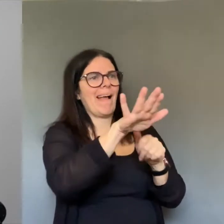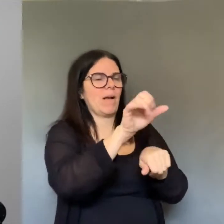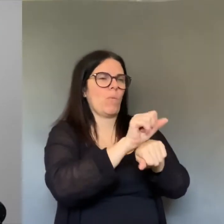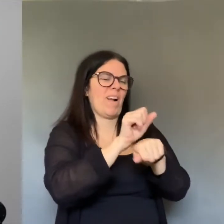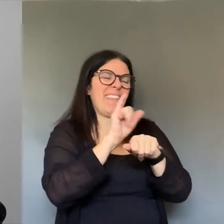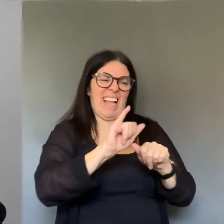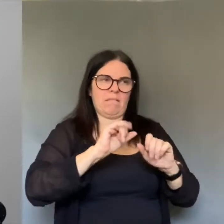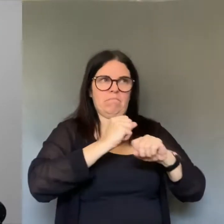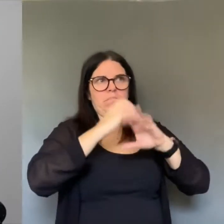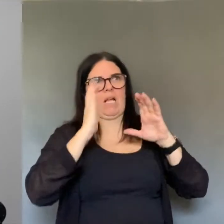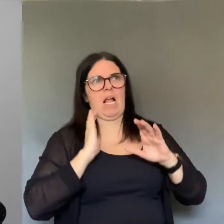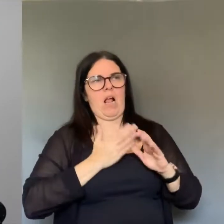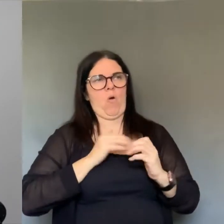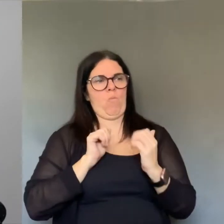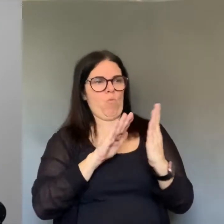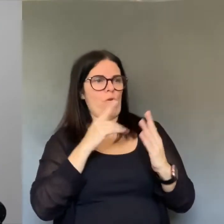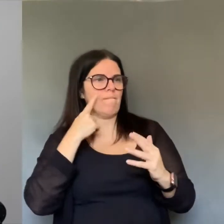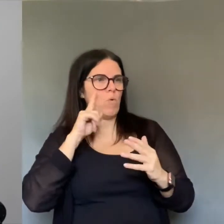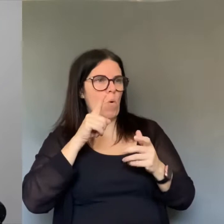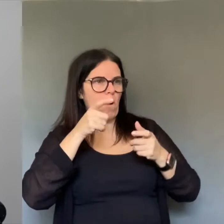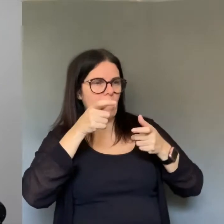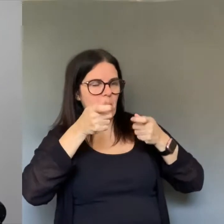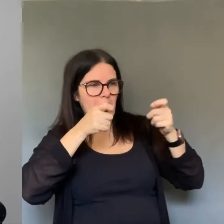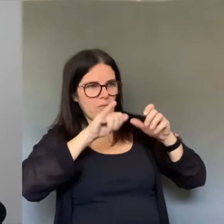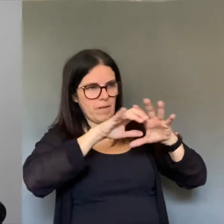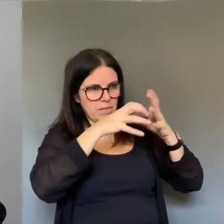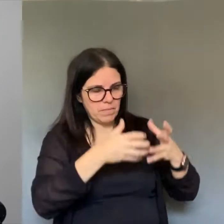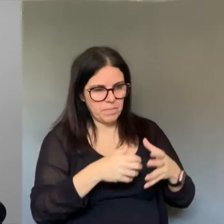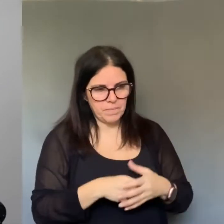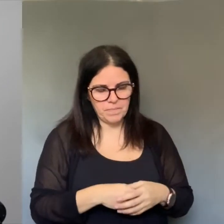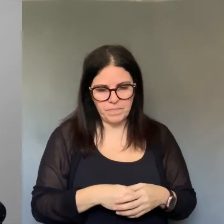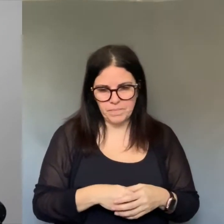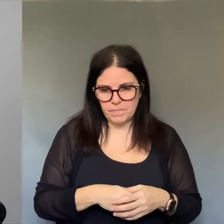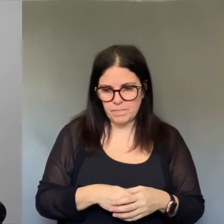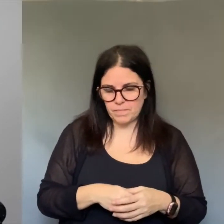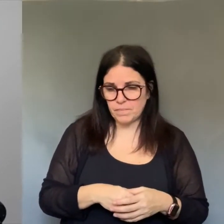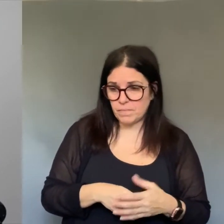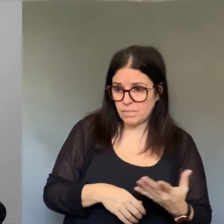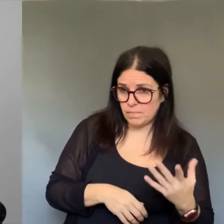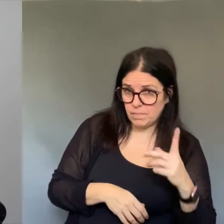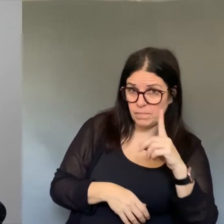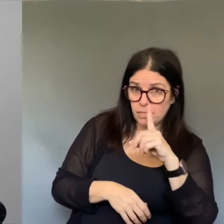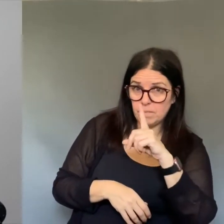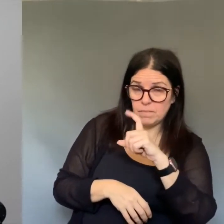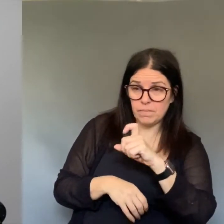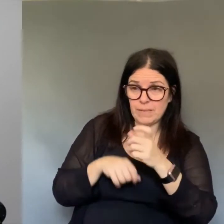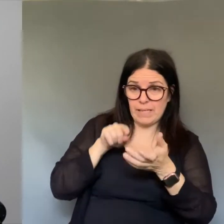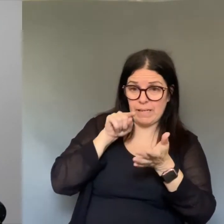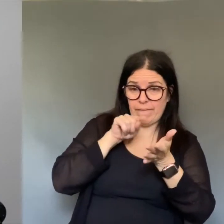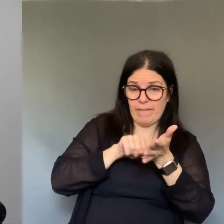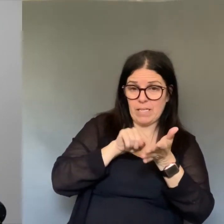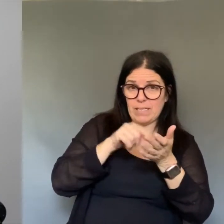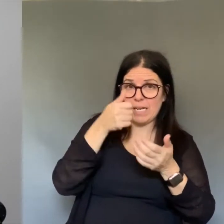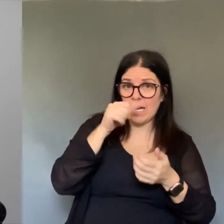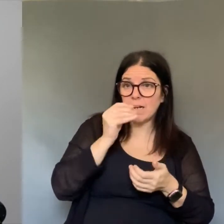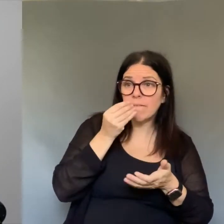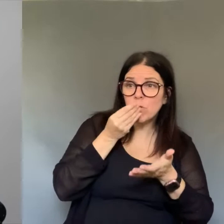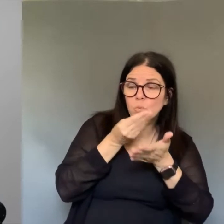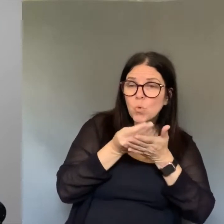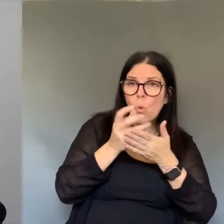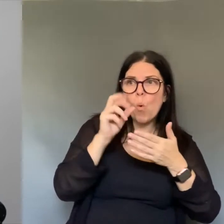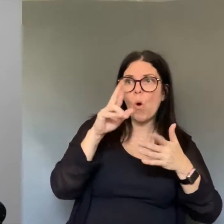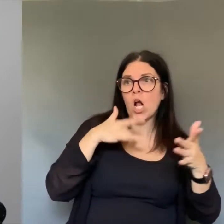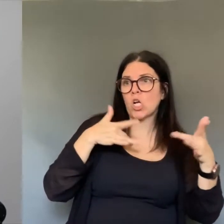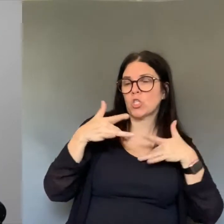close contact, we try to reach out to them as well. And that's usually how we do our case and contact management.